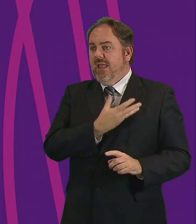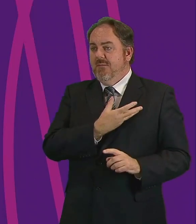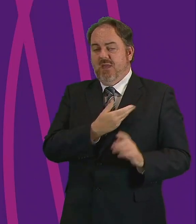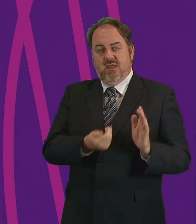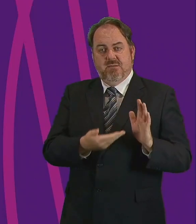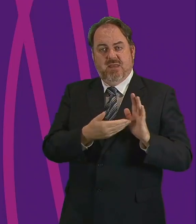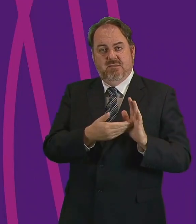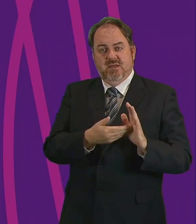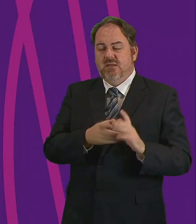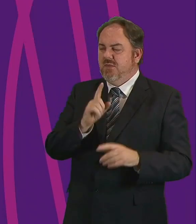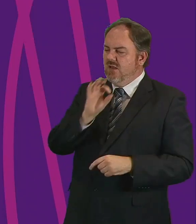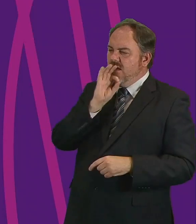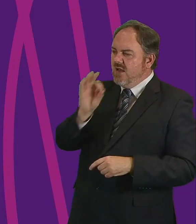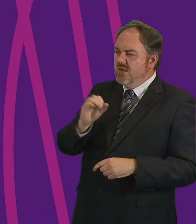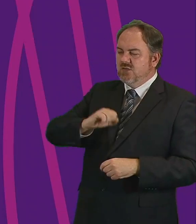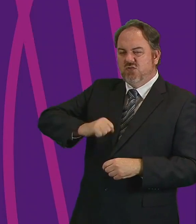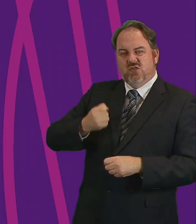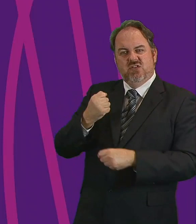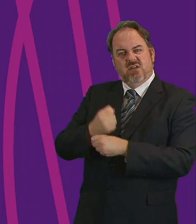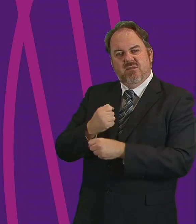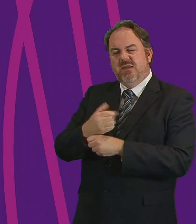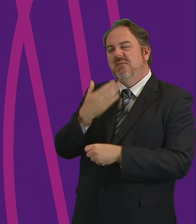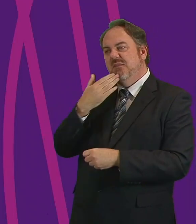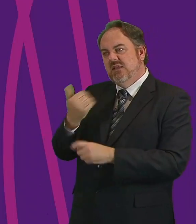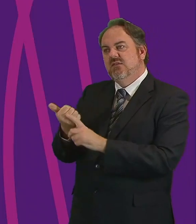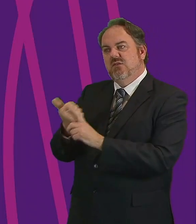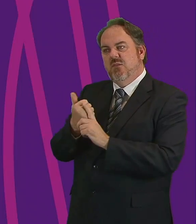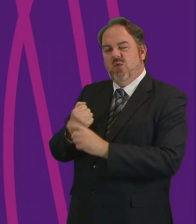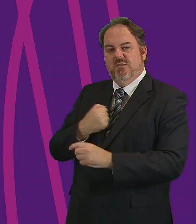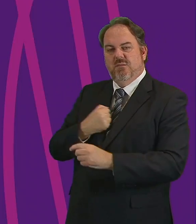encourage the Scottish Government and others to support it too.